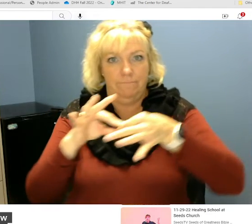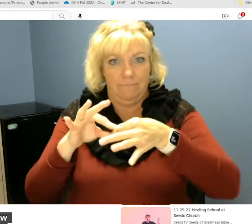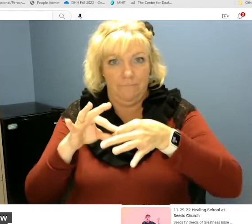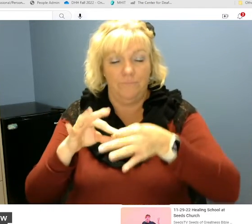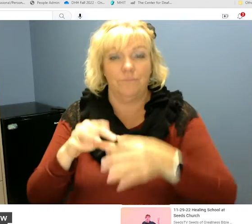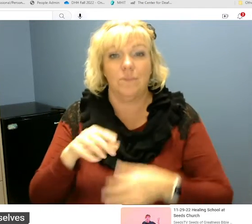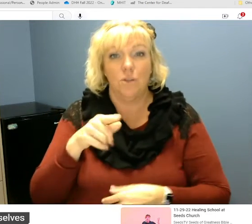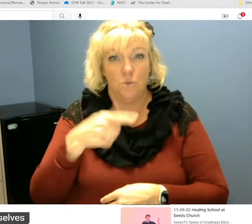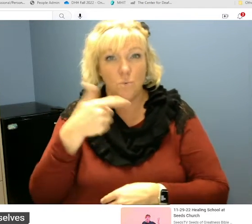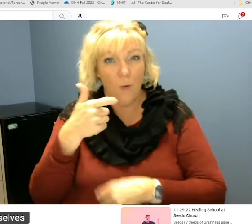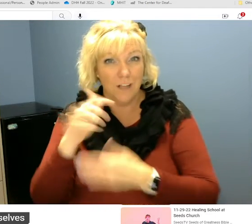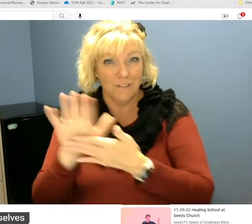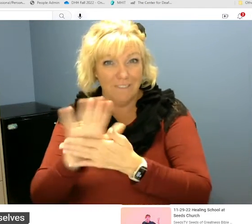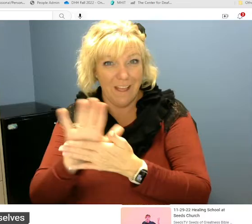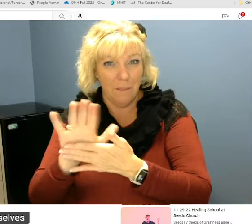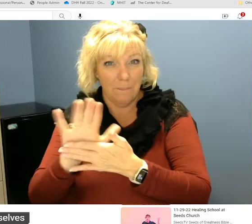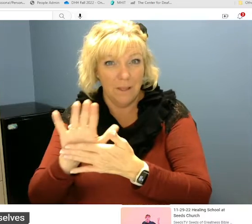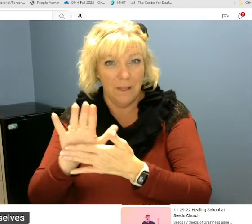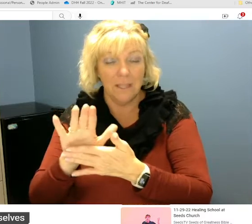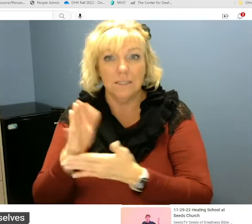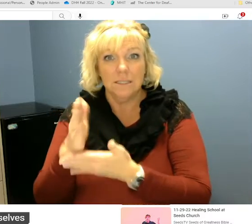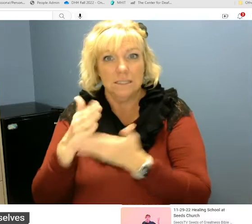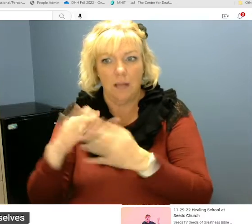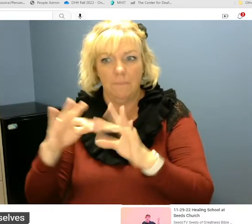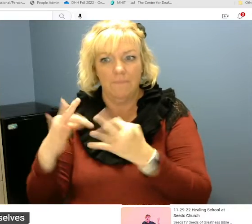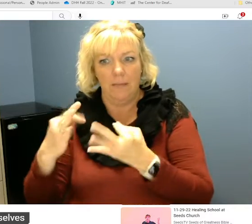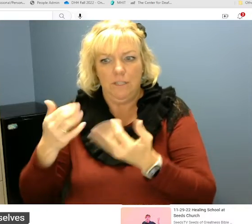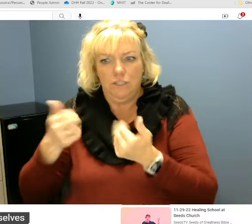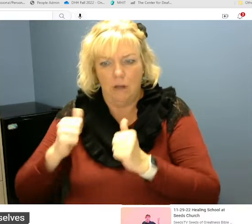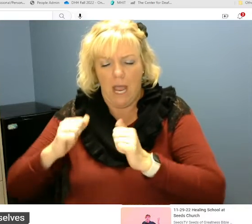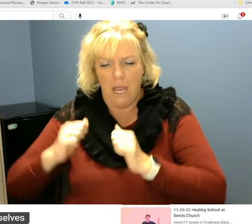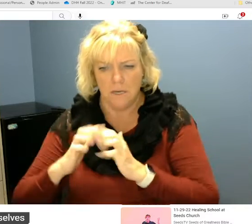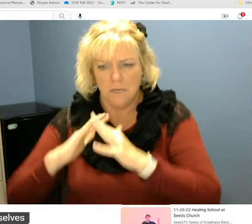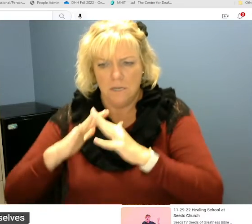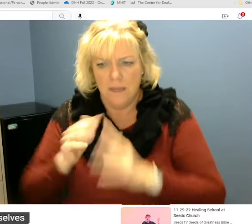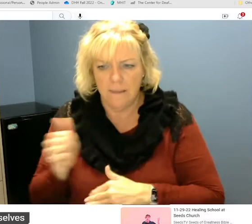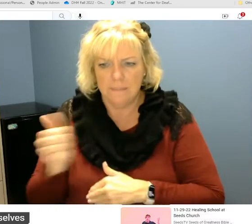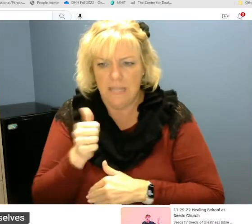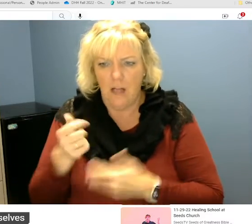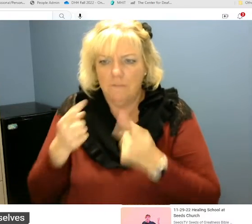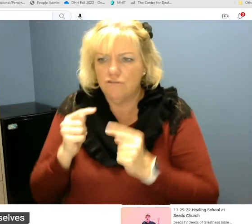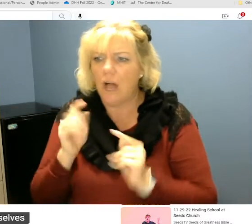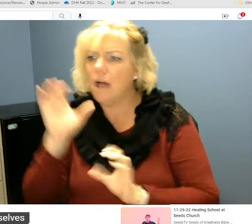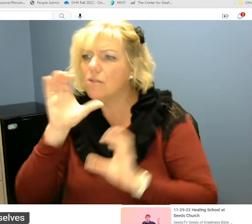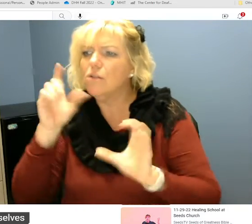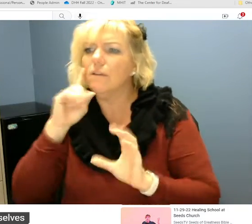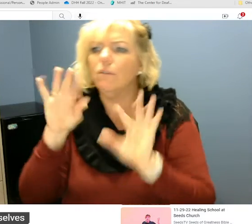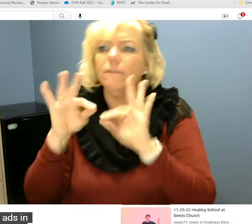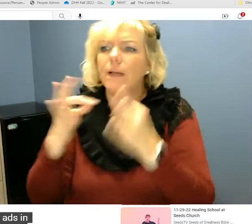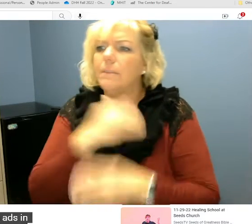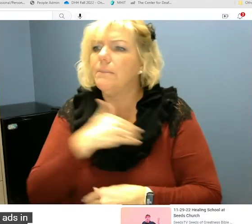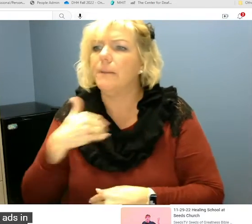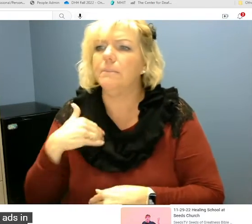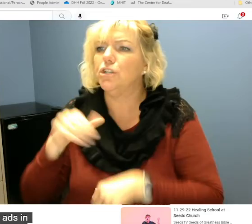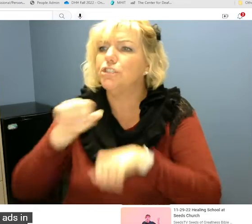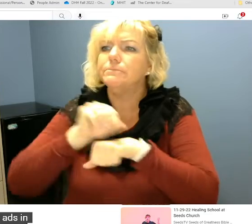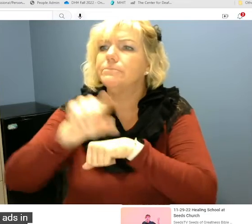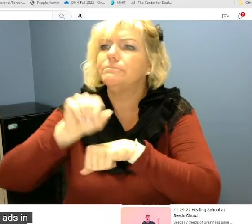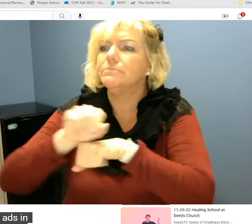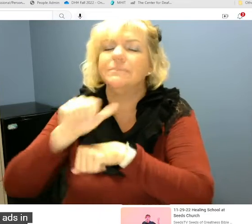ways in which those families were trying to reconstruct themselves and trying to come back together by sending out